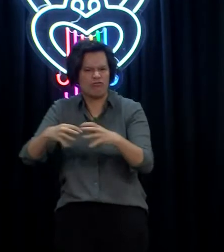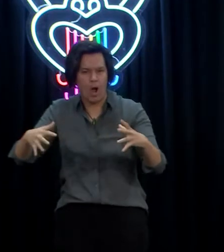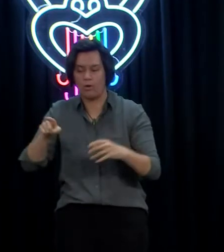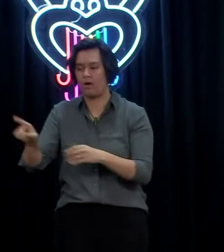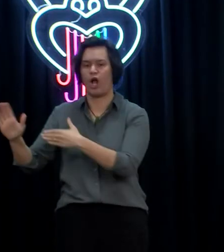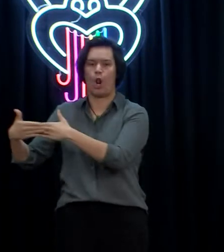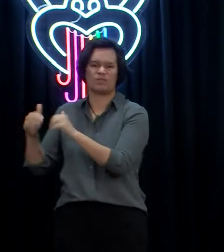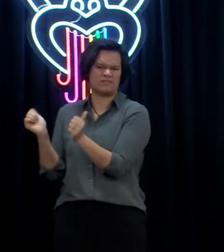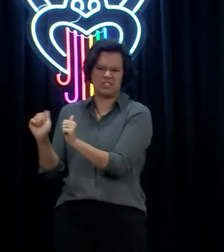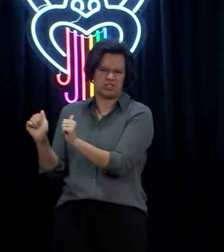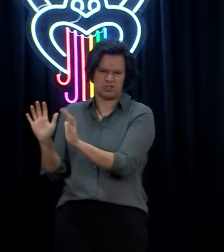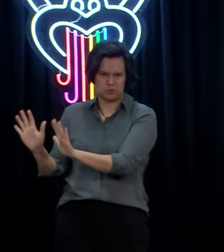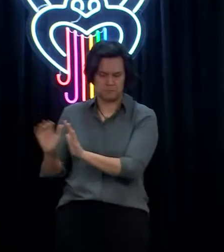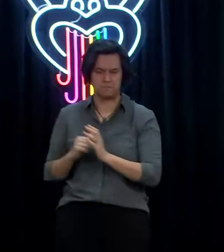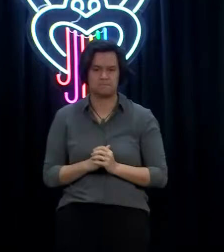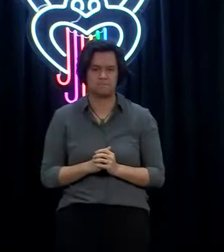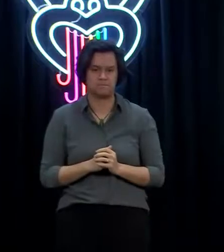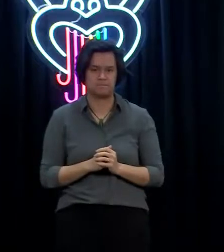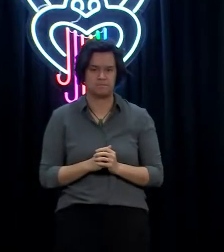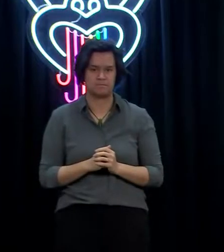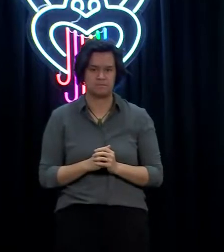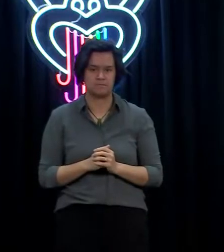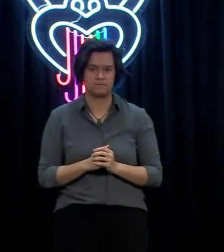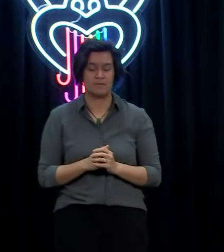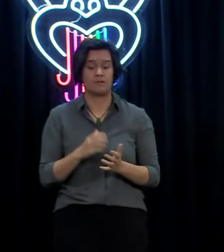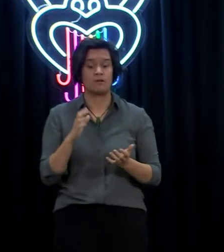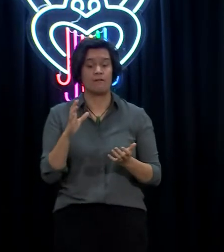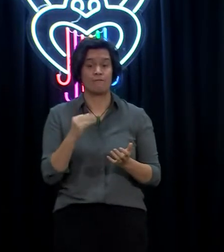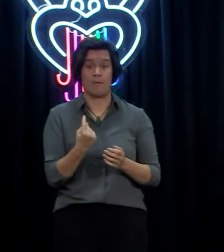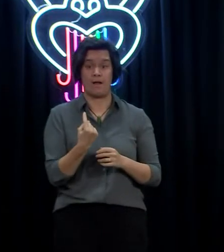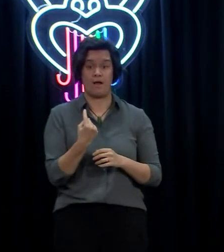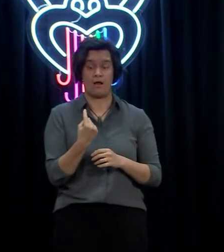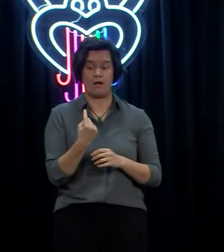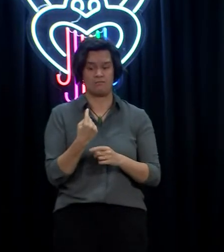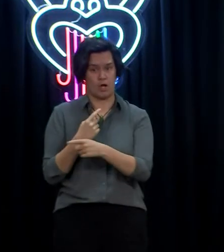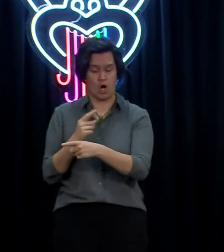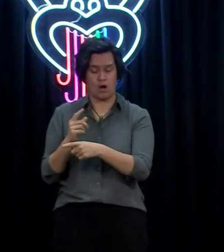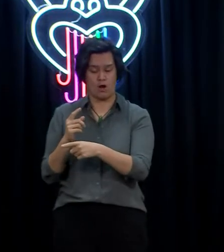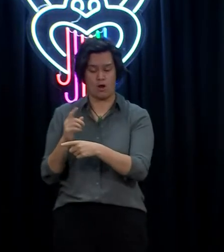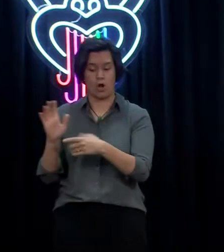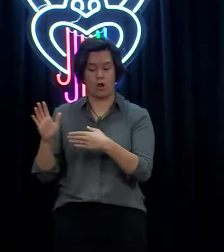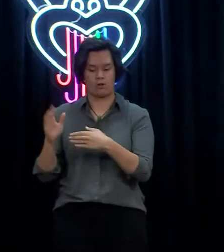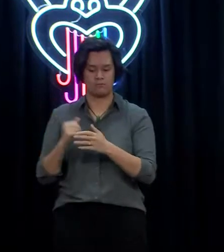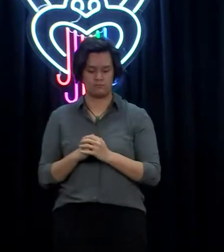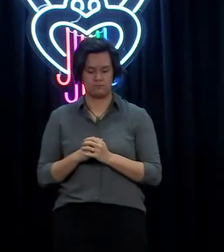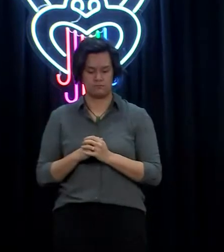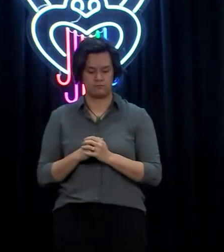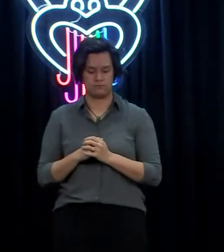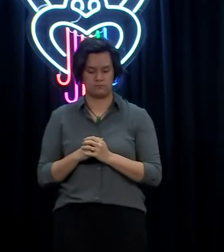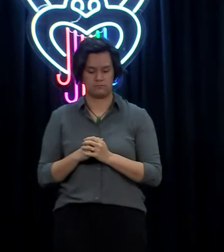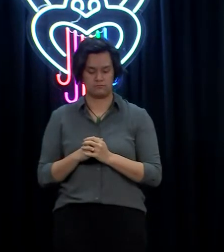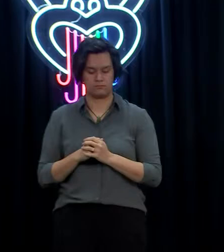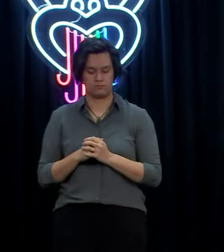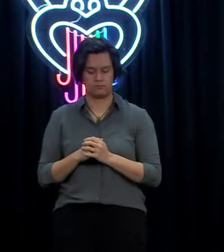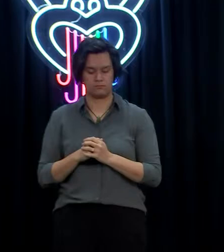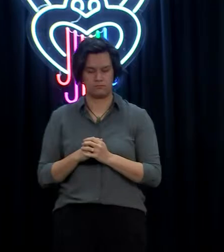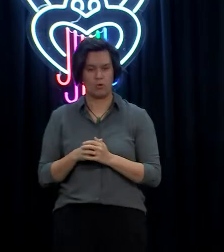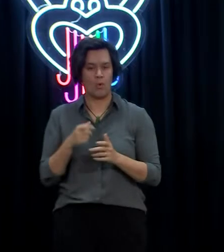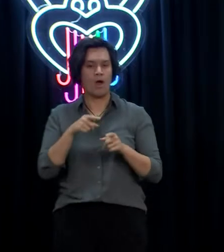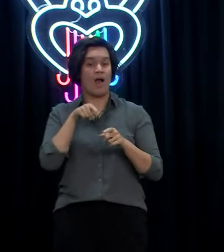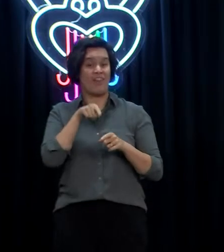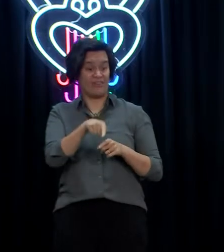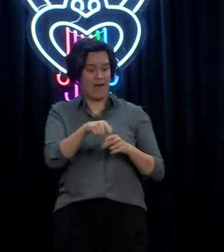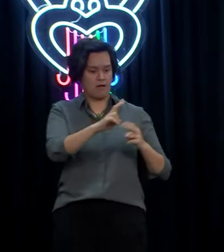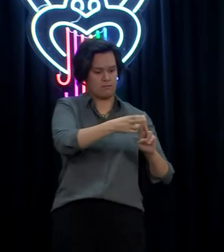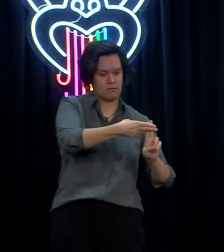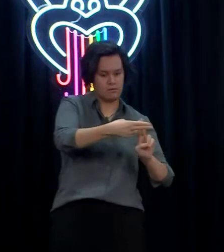closed, based on the time since the last case associated with that subcluster was reported, and